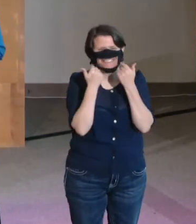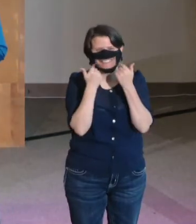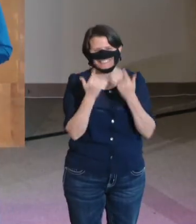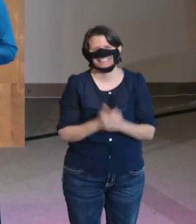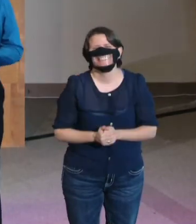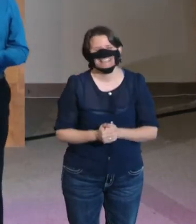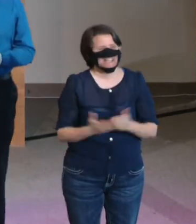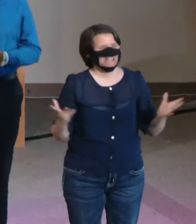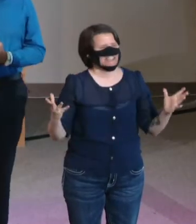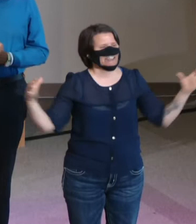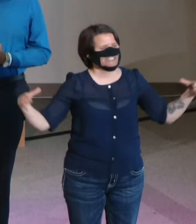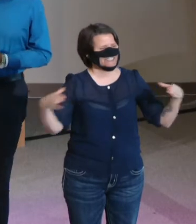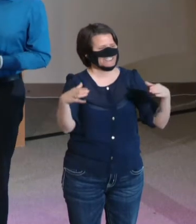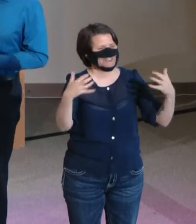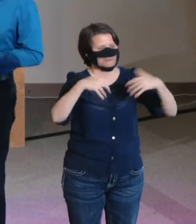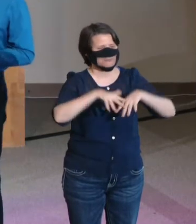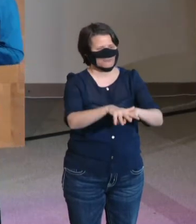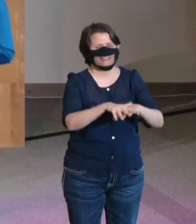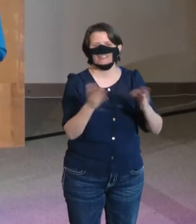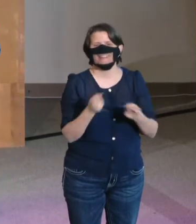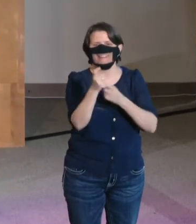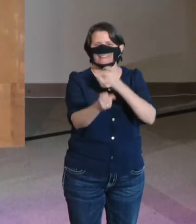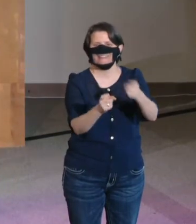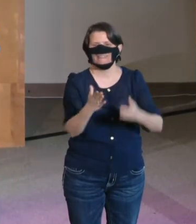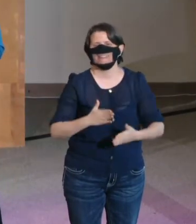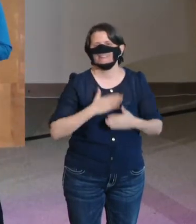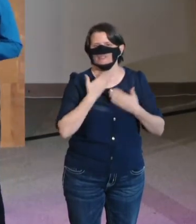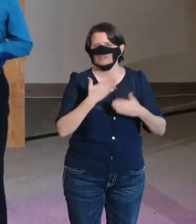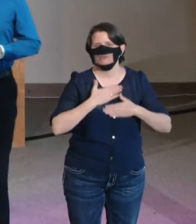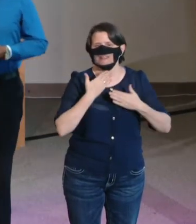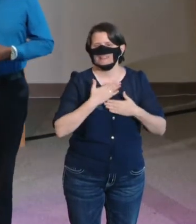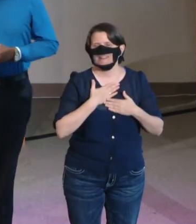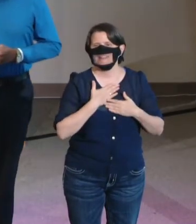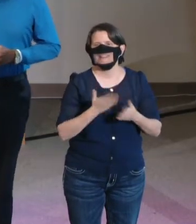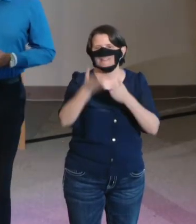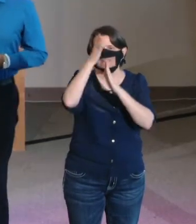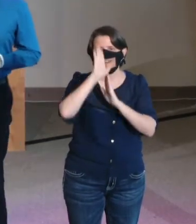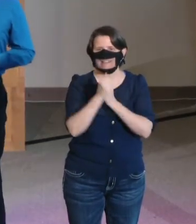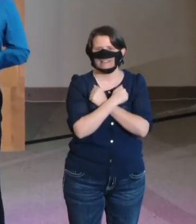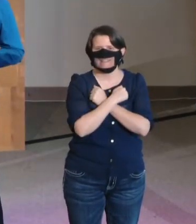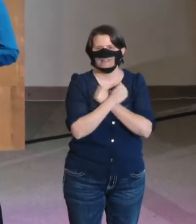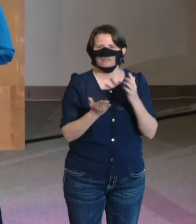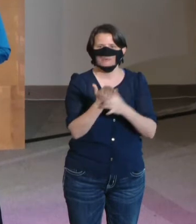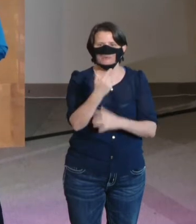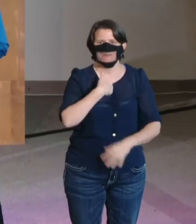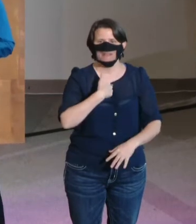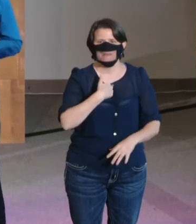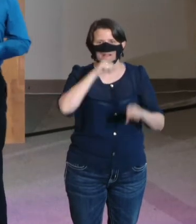and give in joy and give in love and say our divine blessing. Divine love through